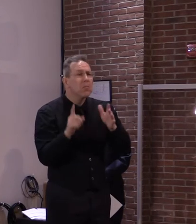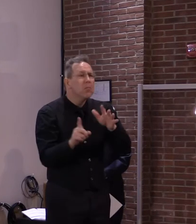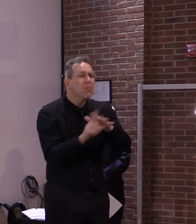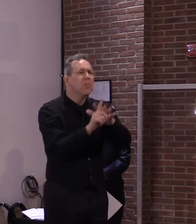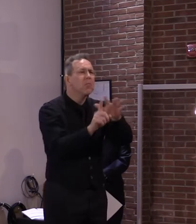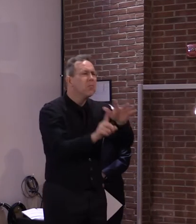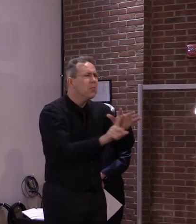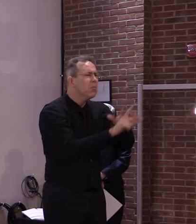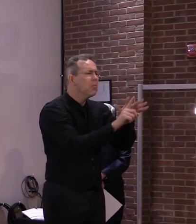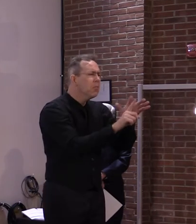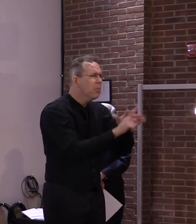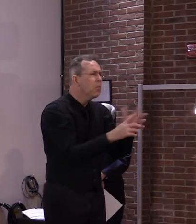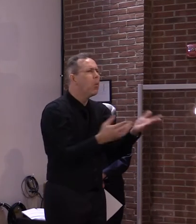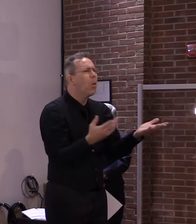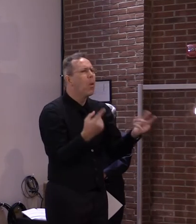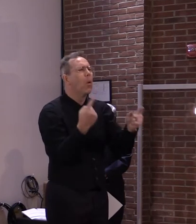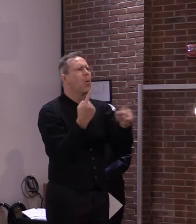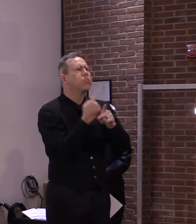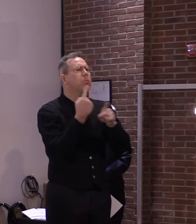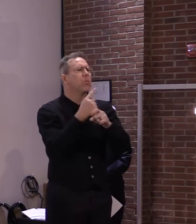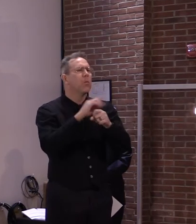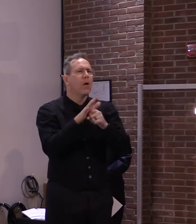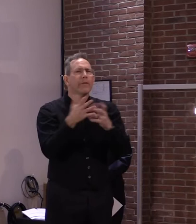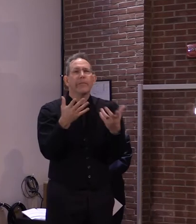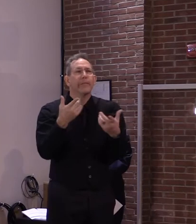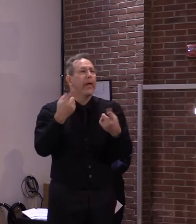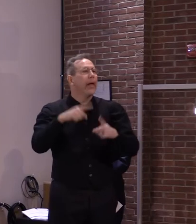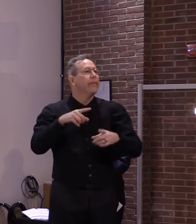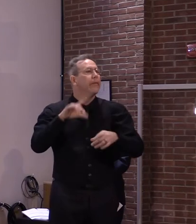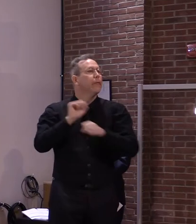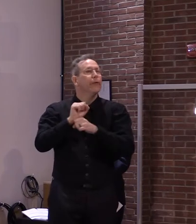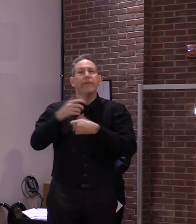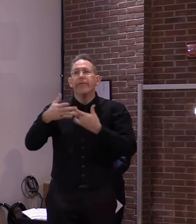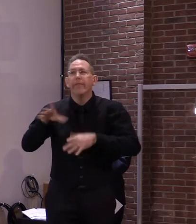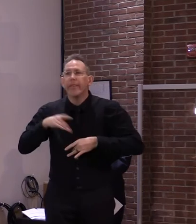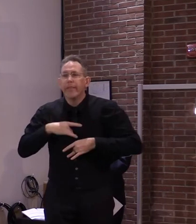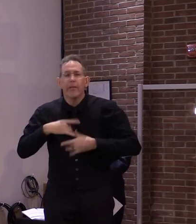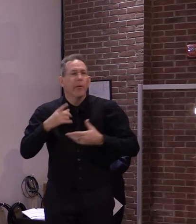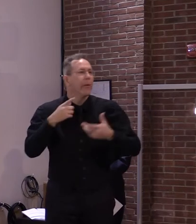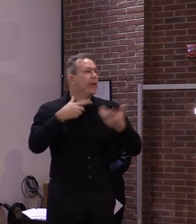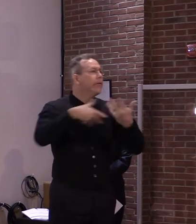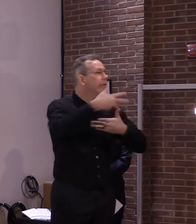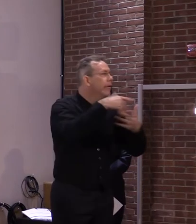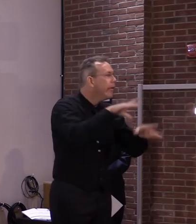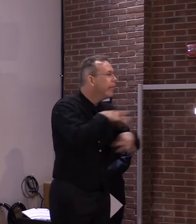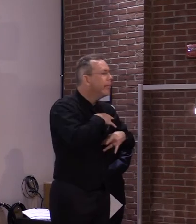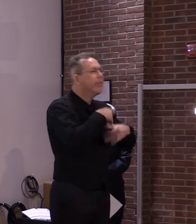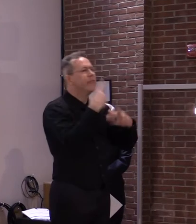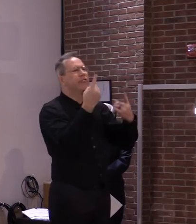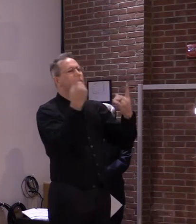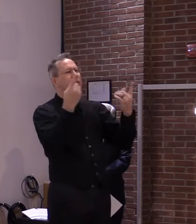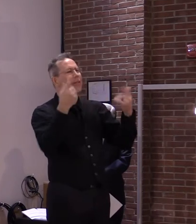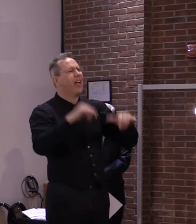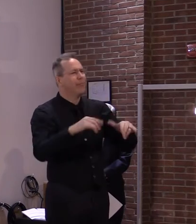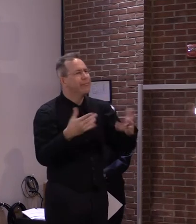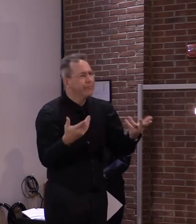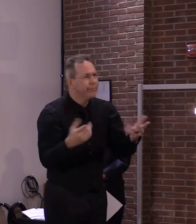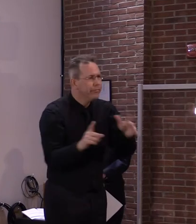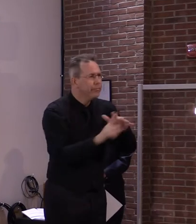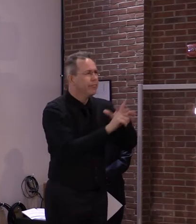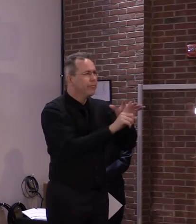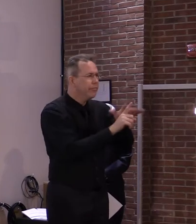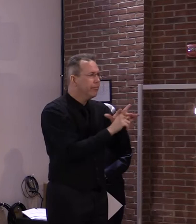their daily lives and community transmission nothing more to really say on that front at this point in time